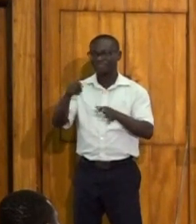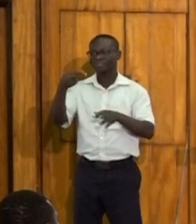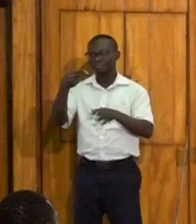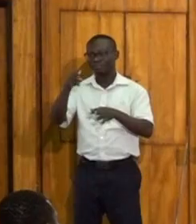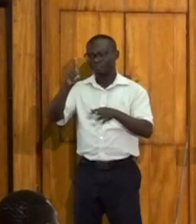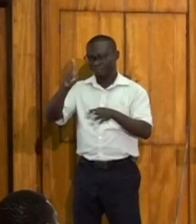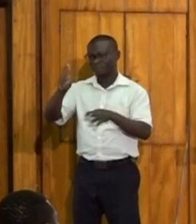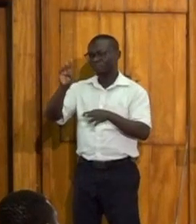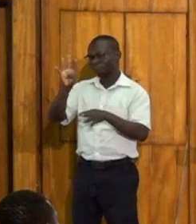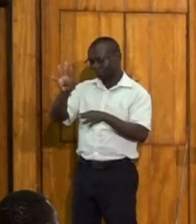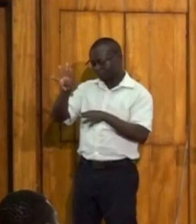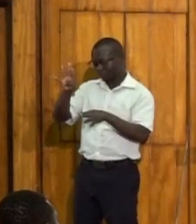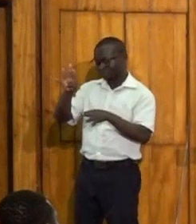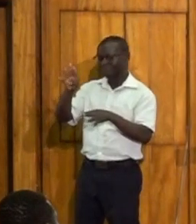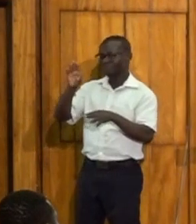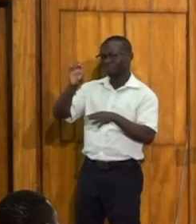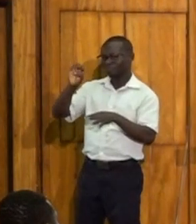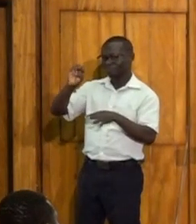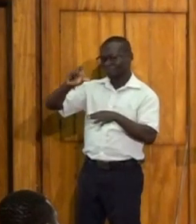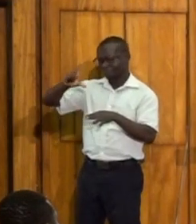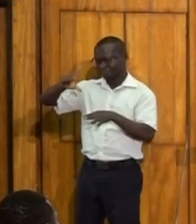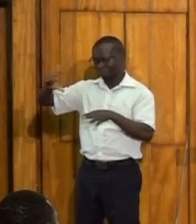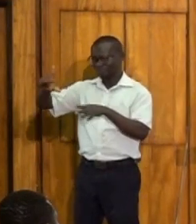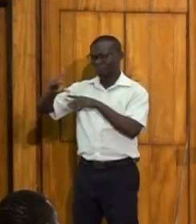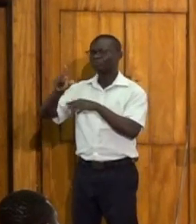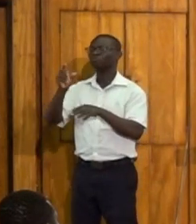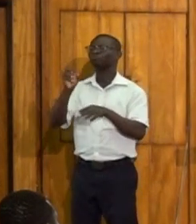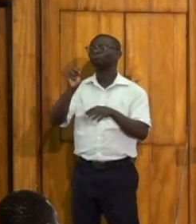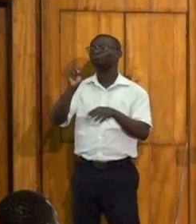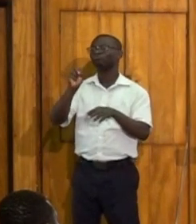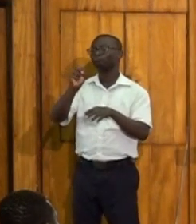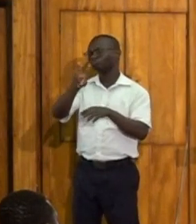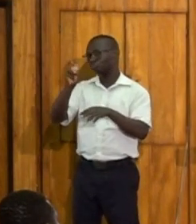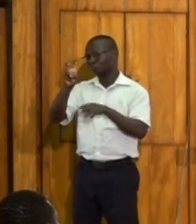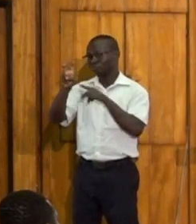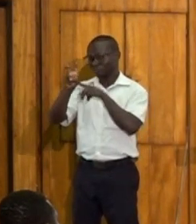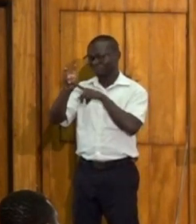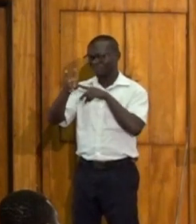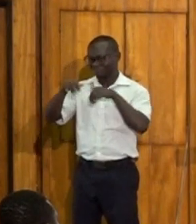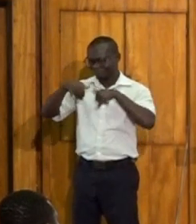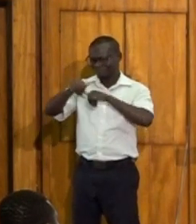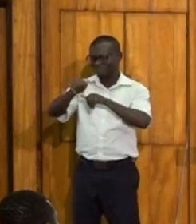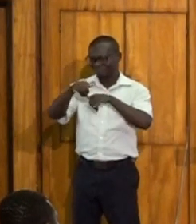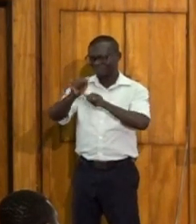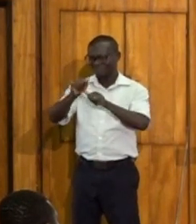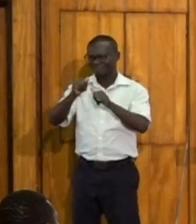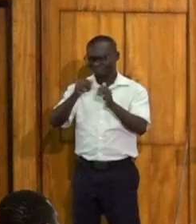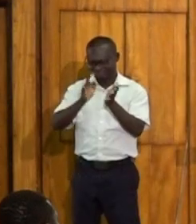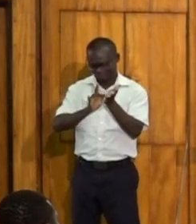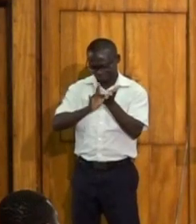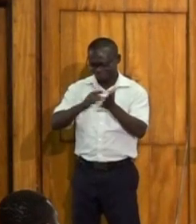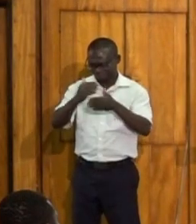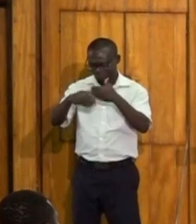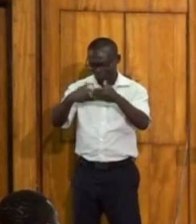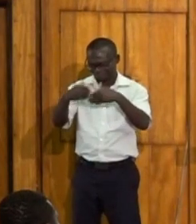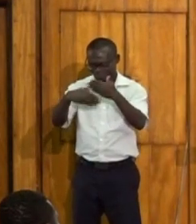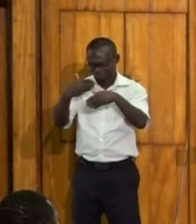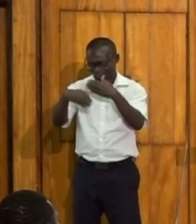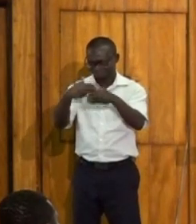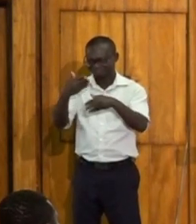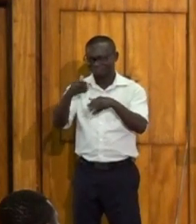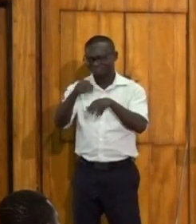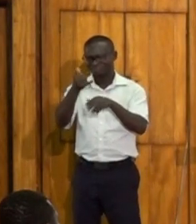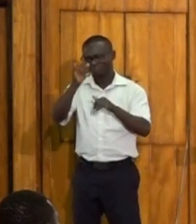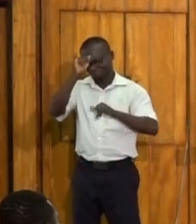CD4 cells are lower than 200 cells, they can still receive treatment for any other opportunistic infection such